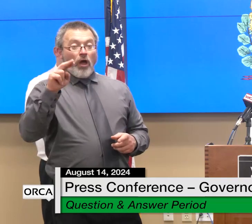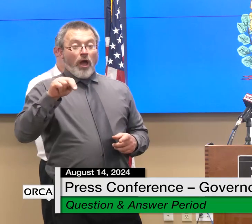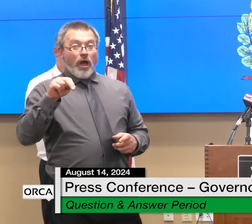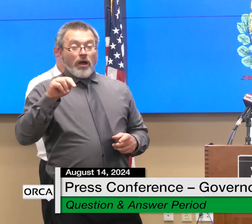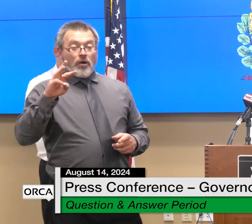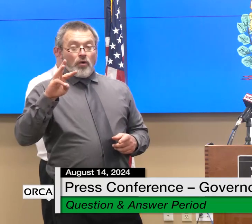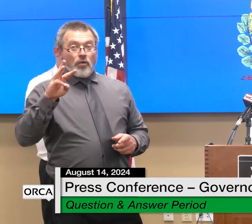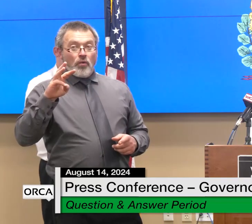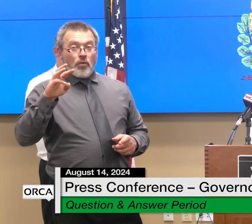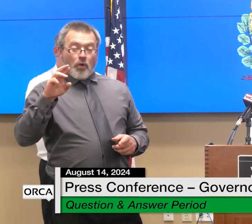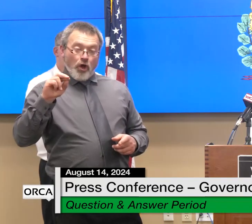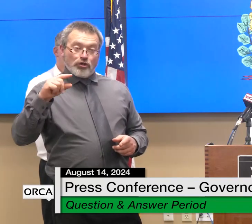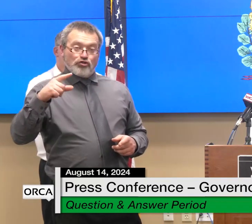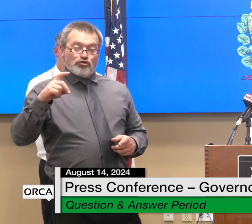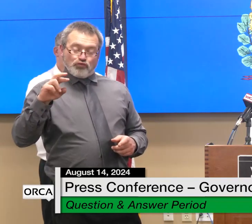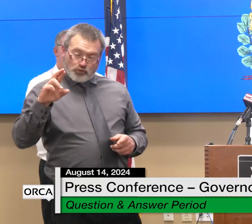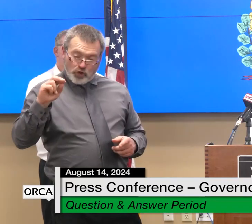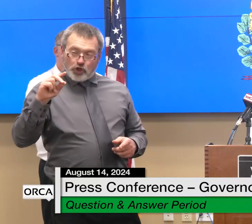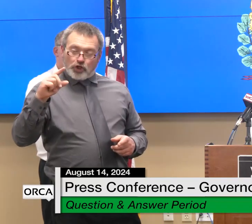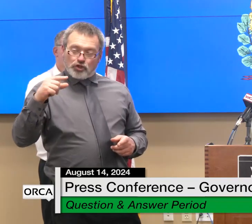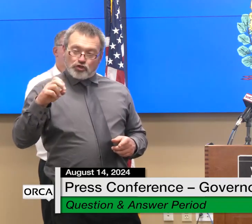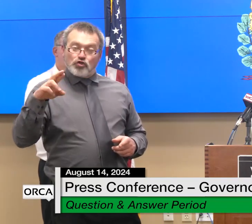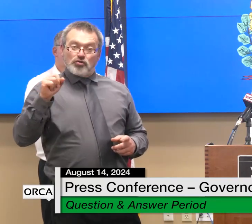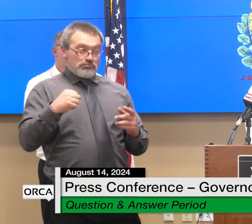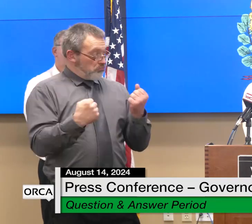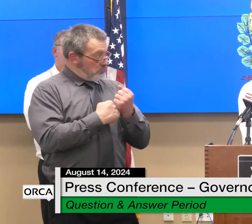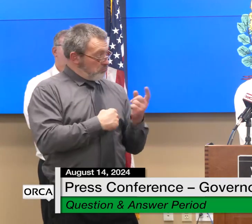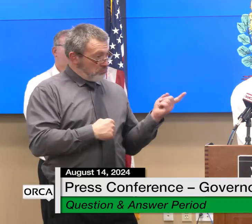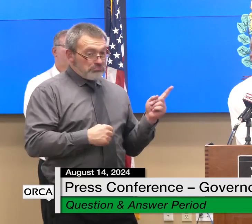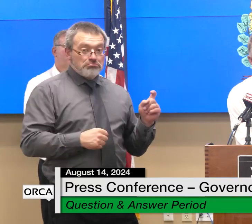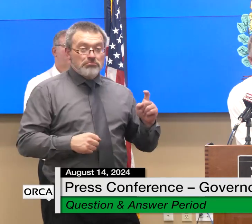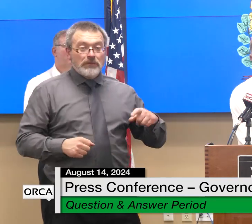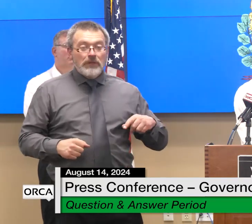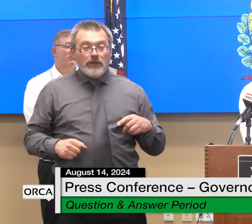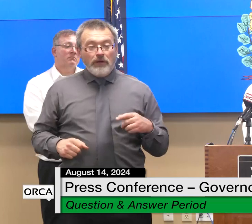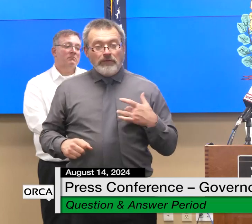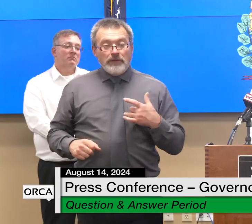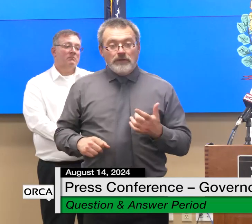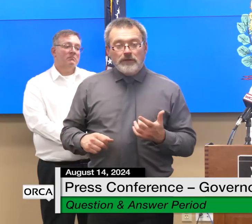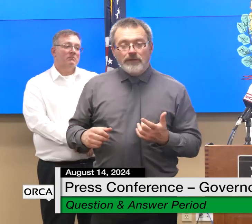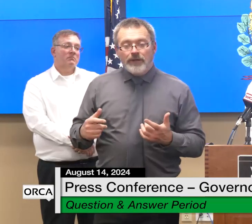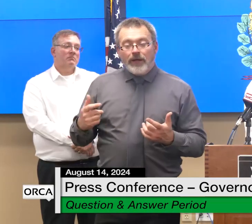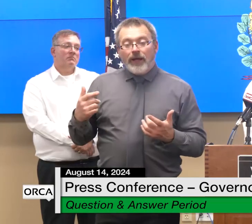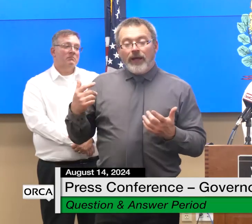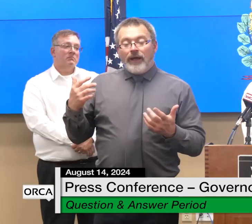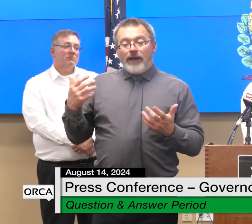when he wants to be, seems like he can be a pretty powerful force to get out of lieutenant governor's seat. Yeah. No,